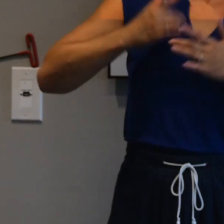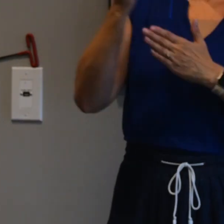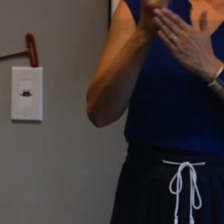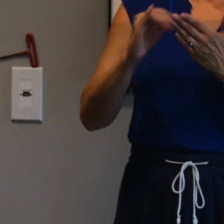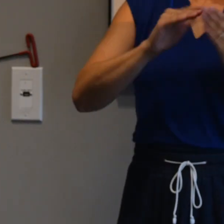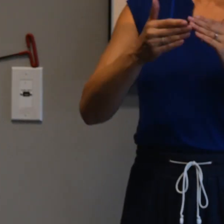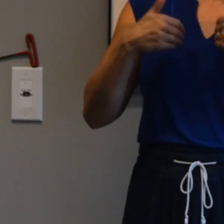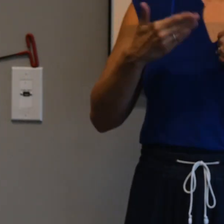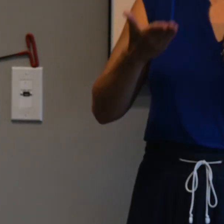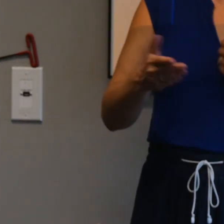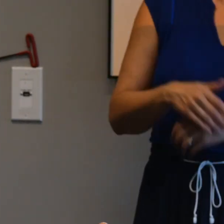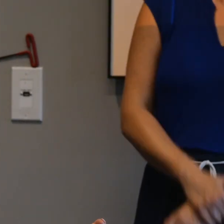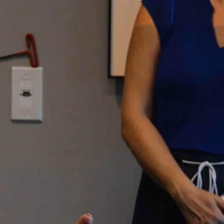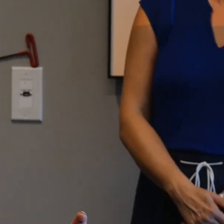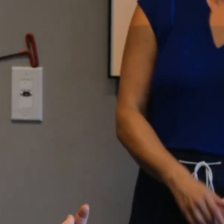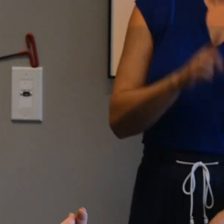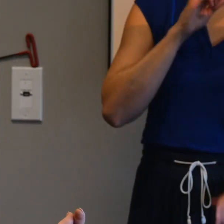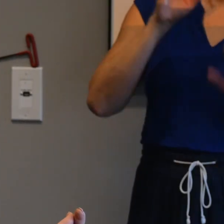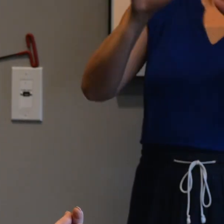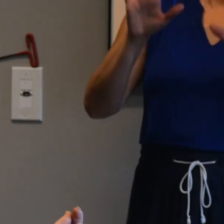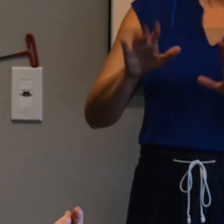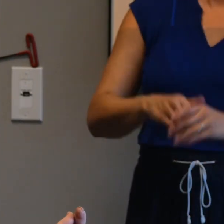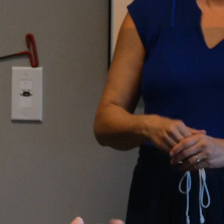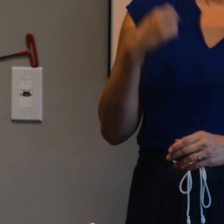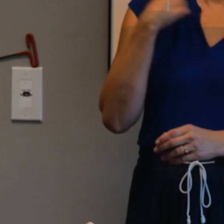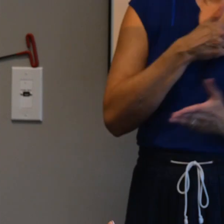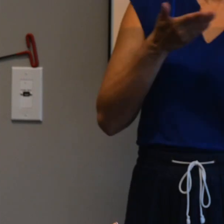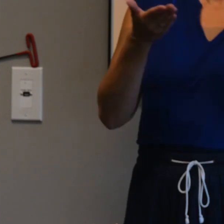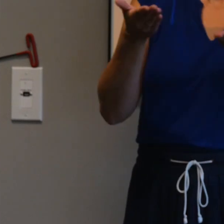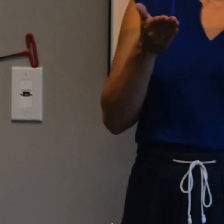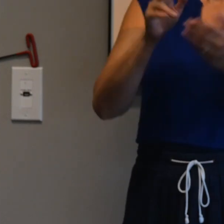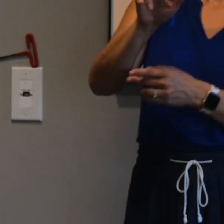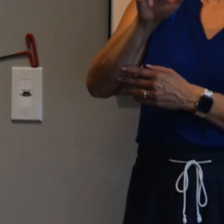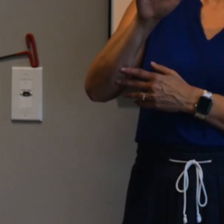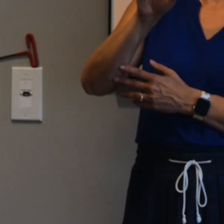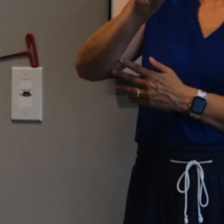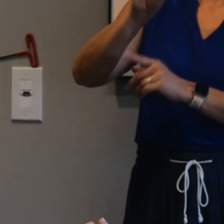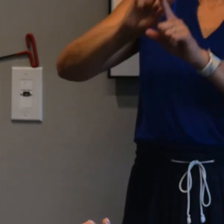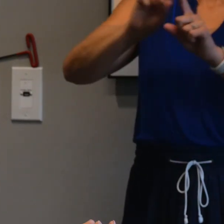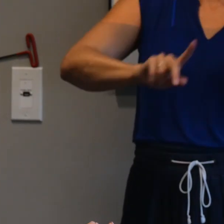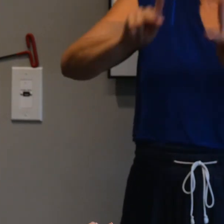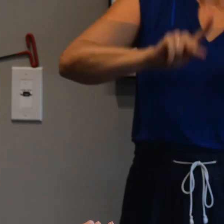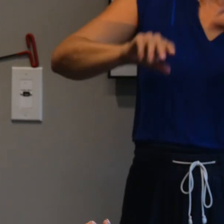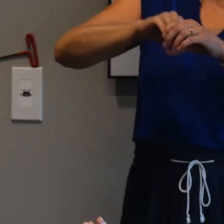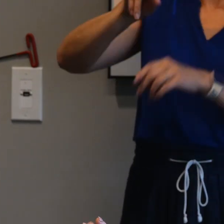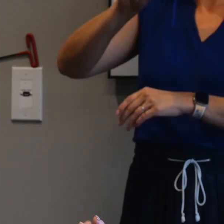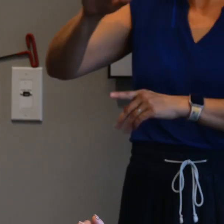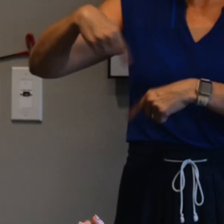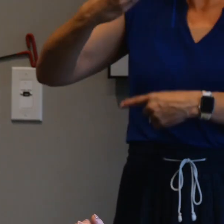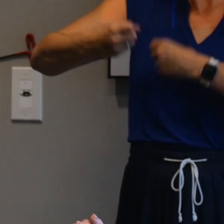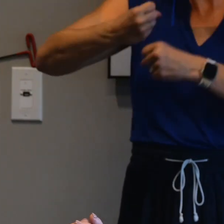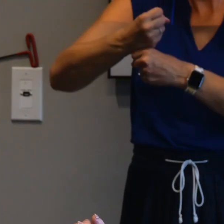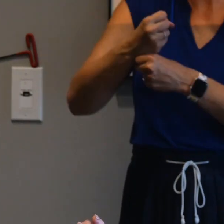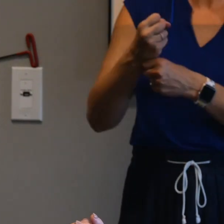in the region. This is great, phenomenal. We've served 320 individuals in Kansas City in the last 2 years through